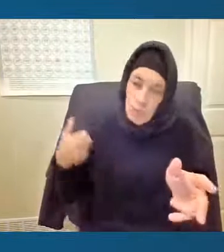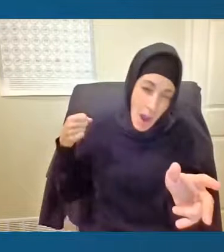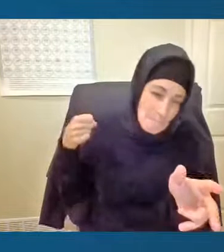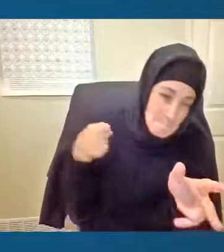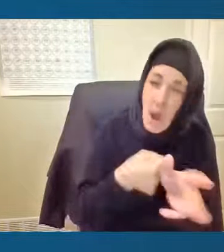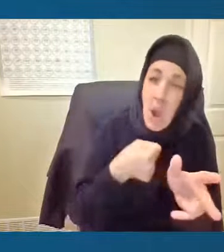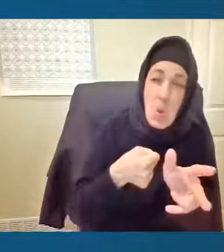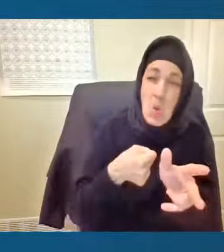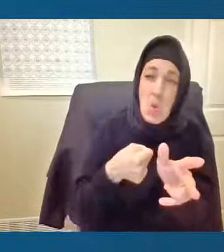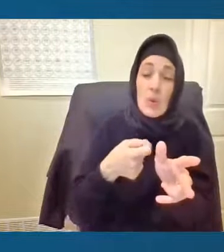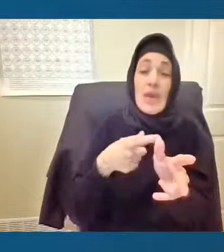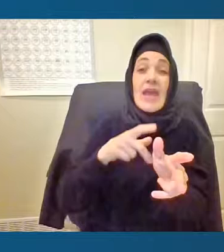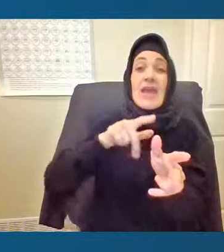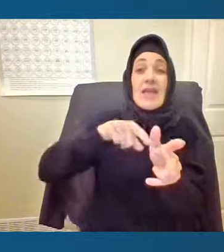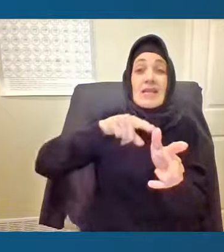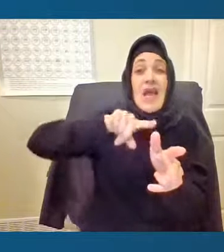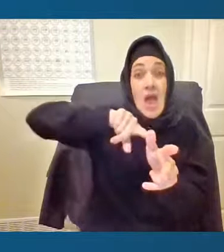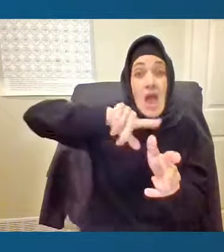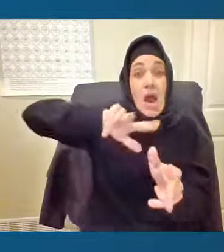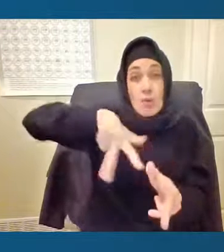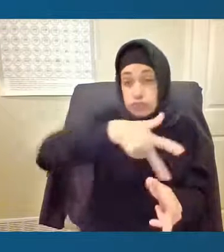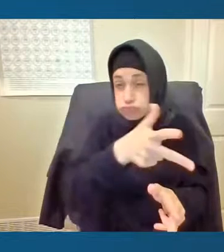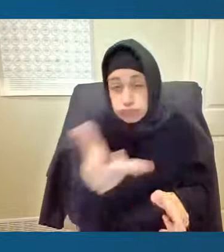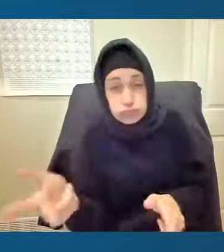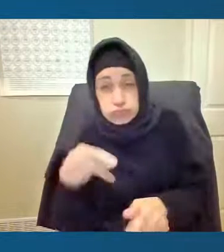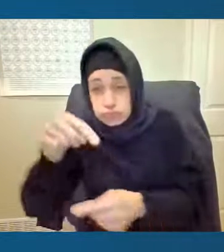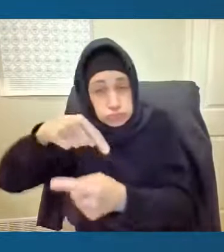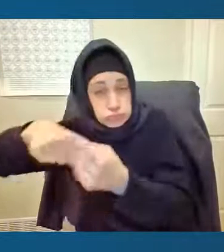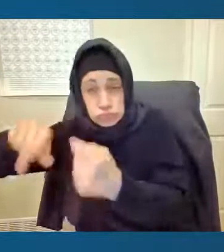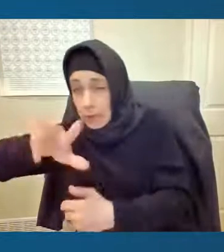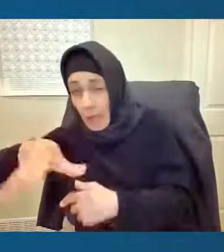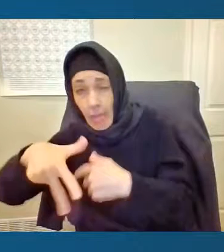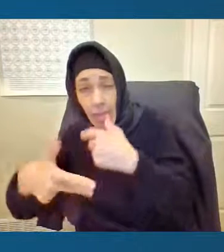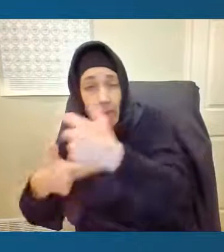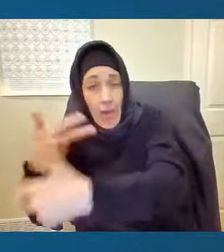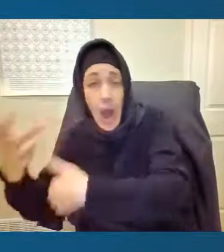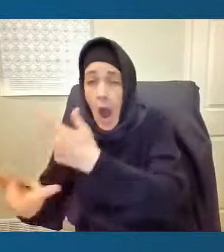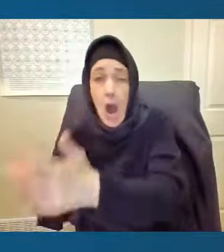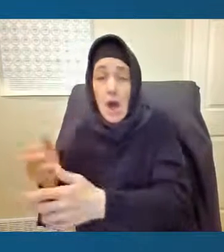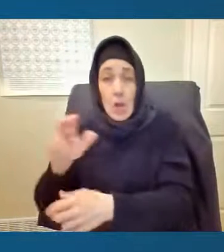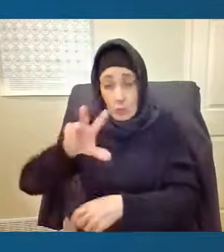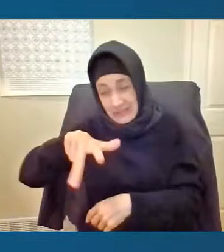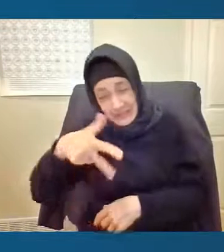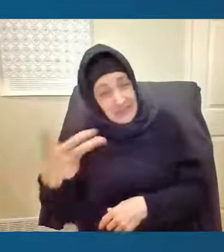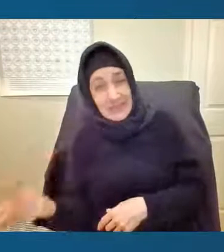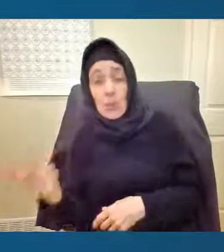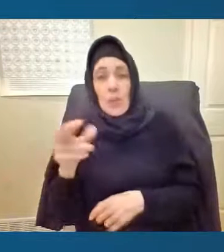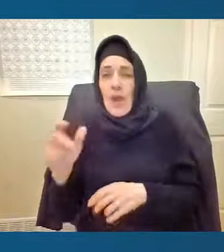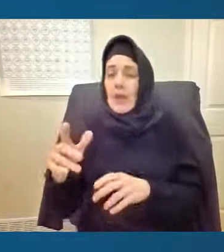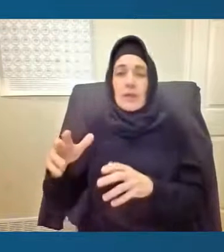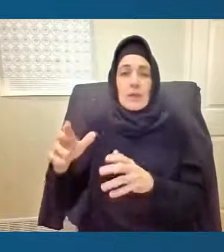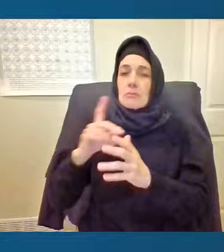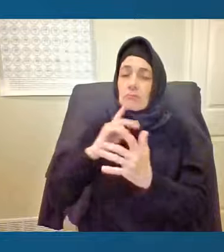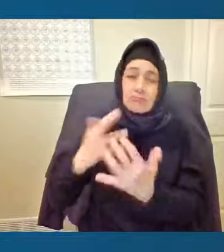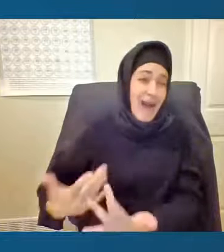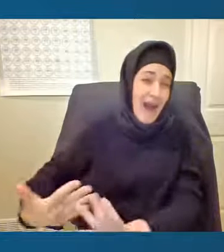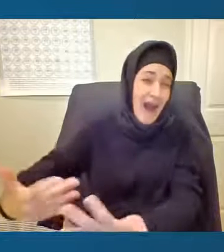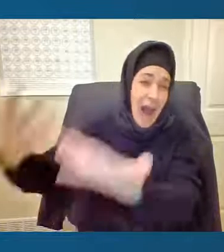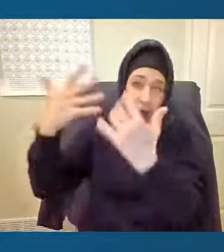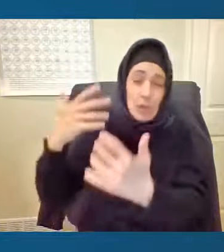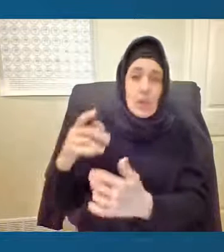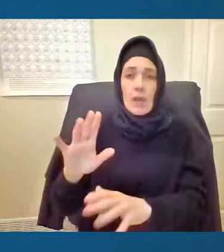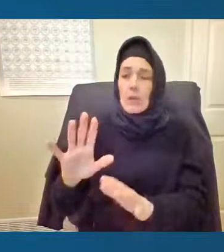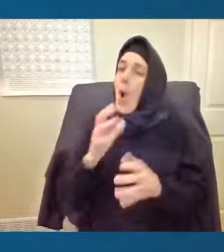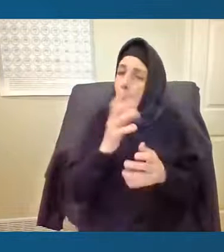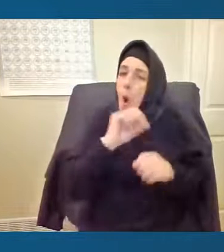like legit bursts into flames, right? It's crazy. Everyone's safe. You can see them all there now, so it's all good, right? It was crazy, right? But here's the deal. The moment